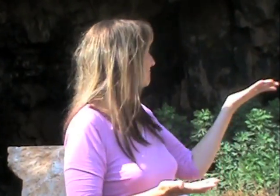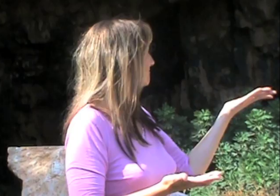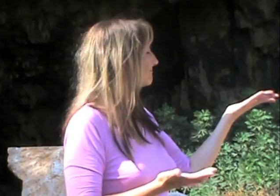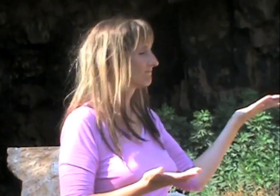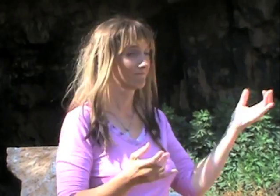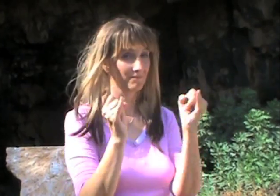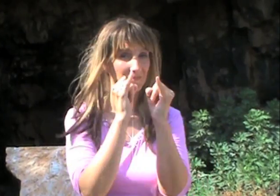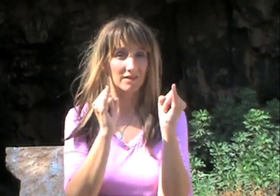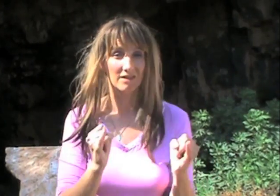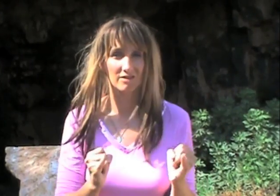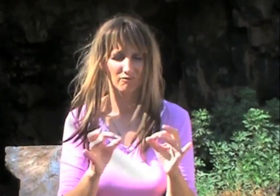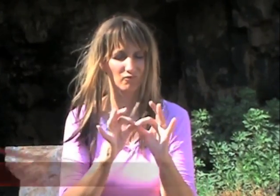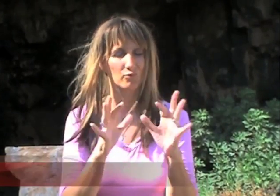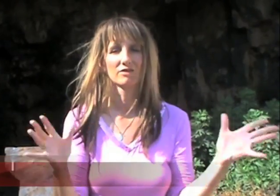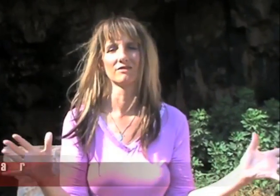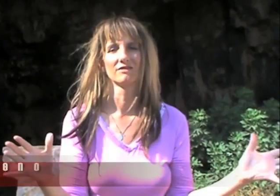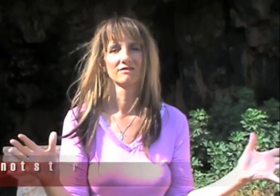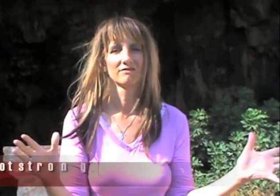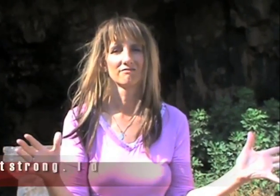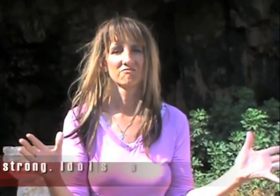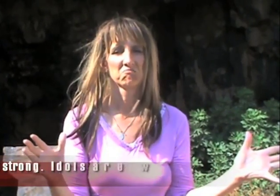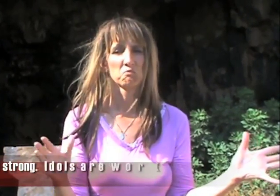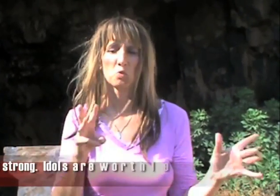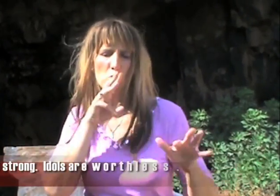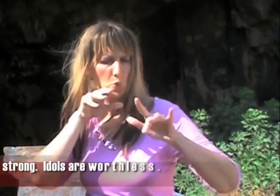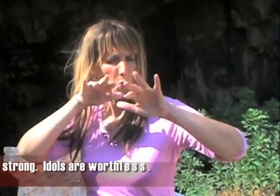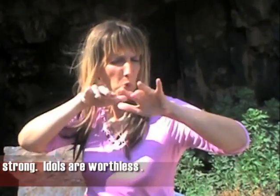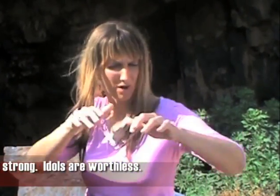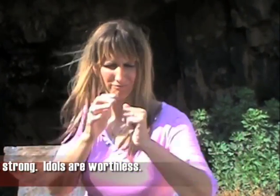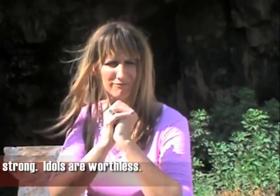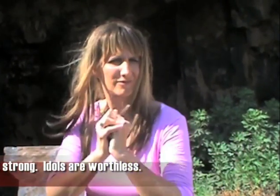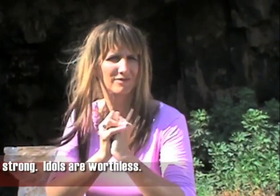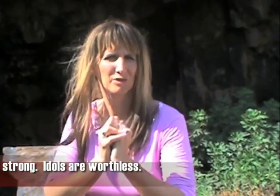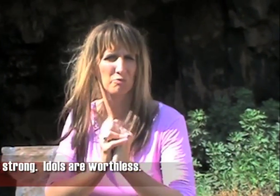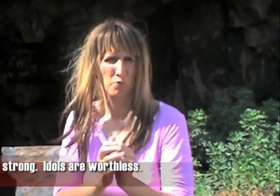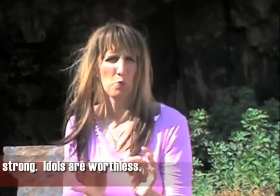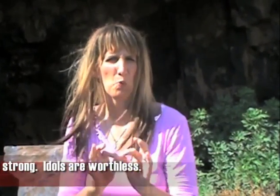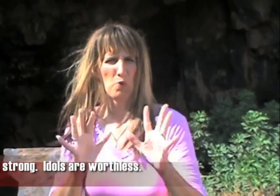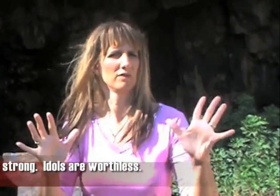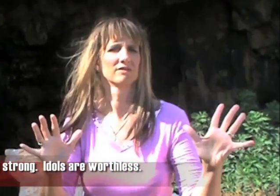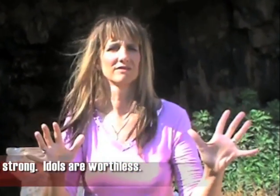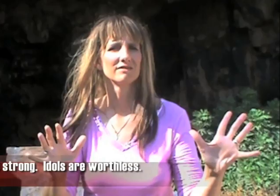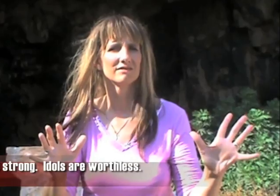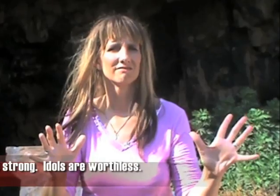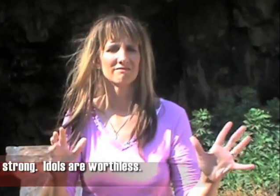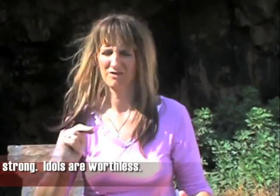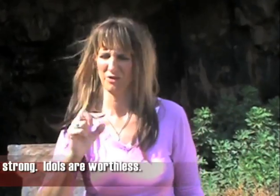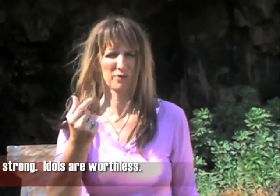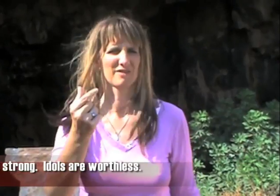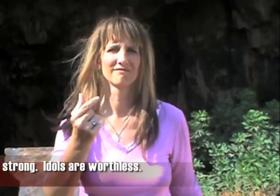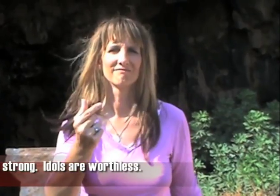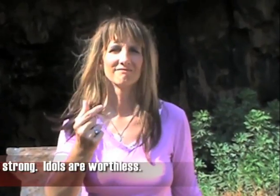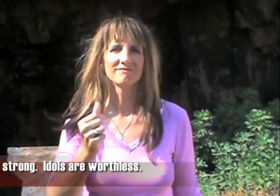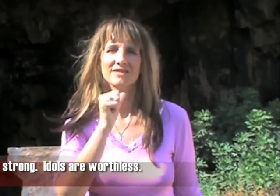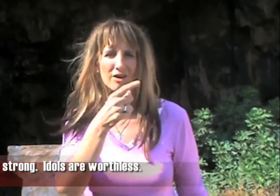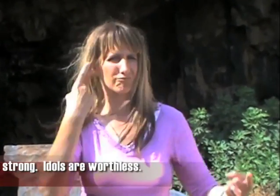success. Idols are worthless. The rivers and the waters here are worthless. They're no